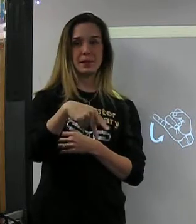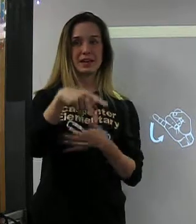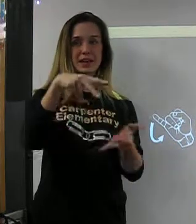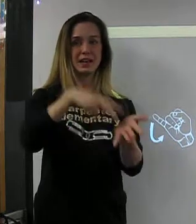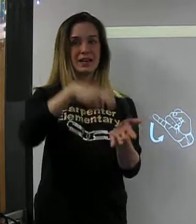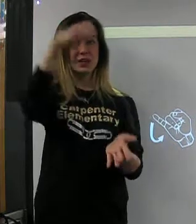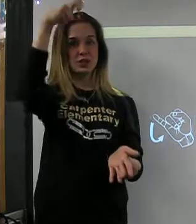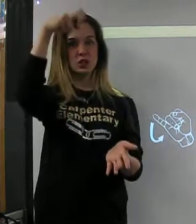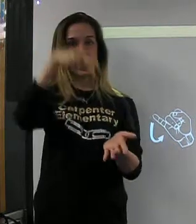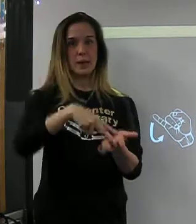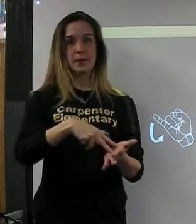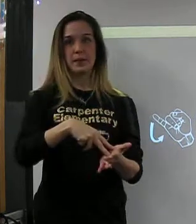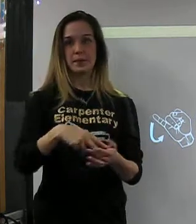J-U-M-P, jump.